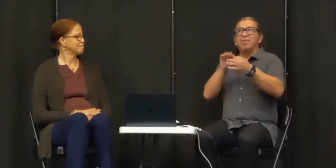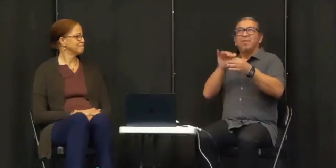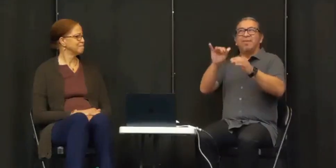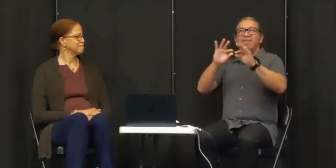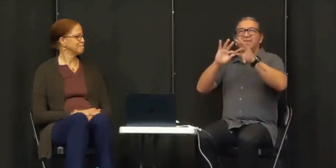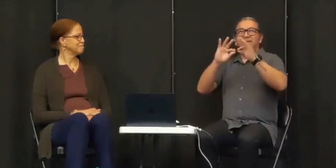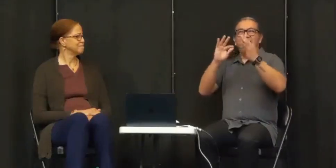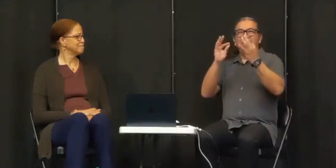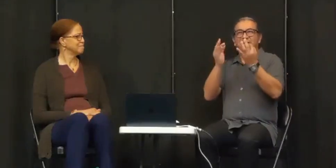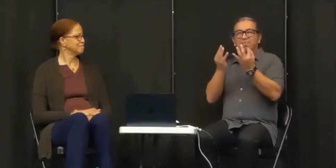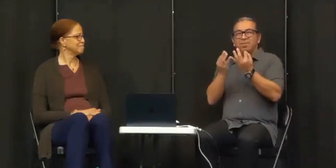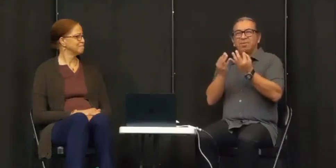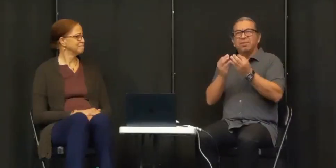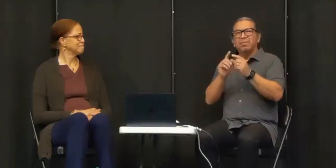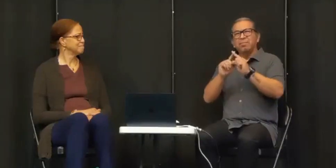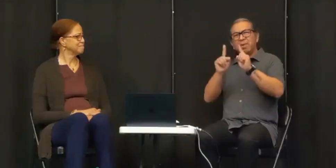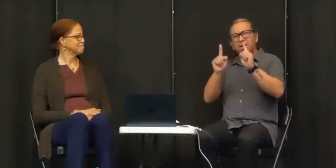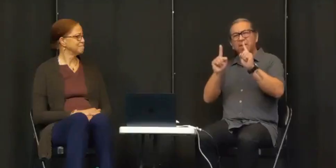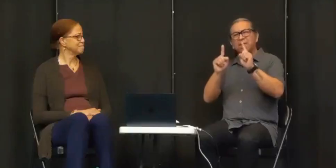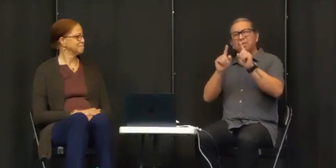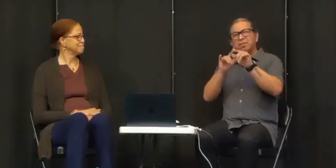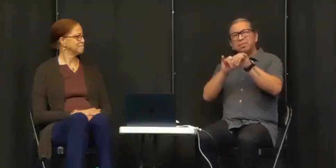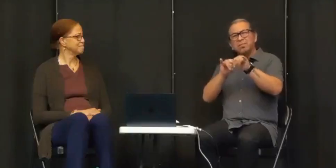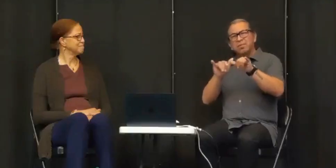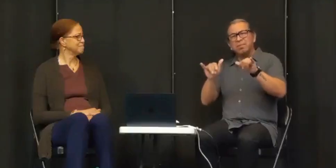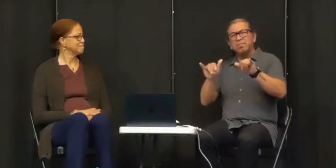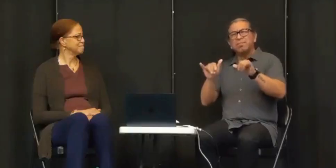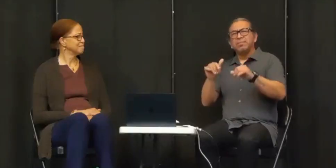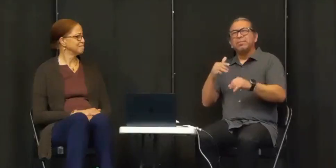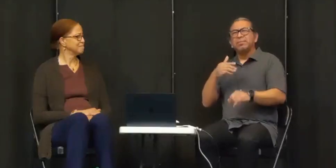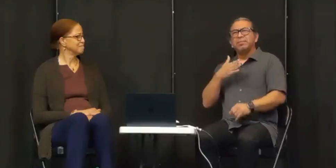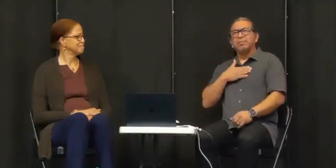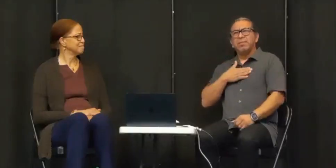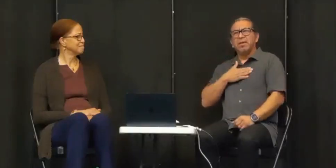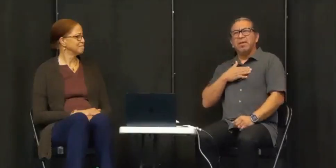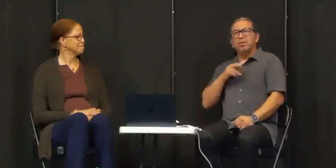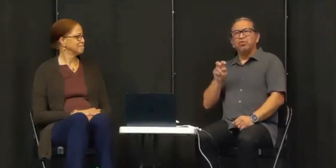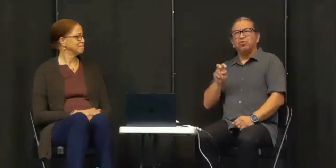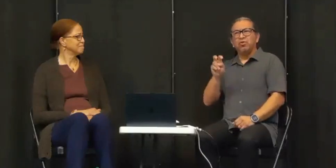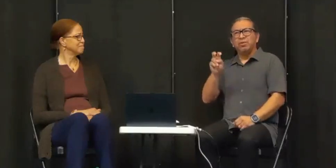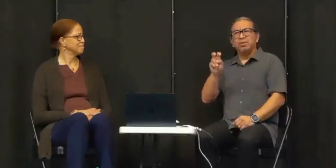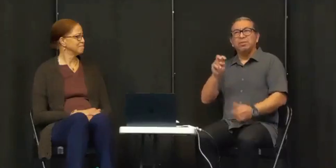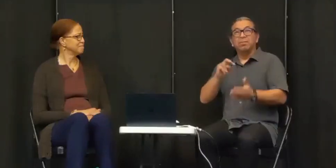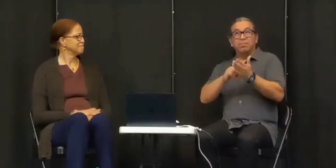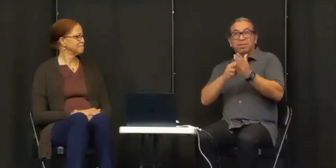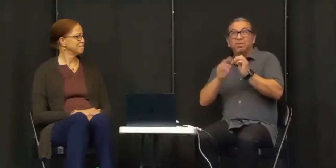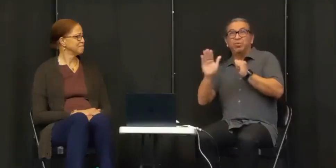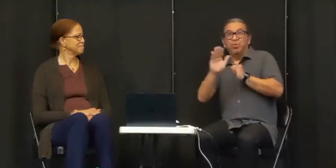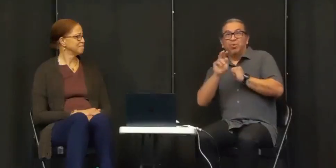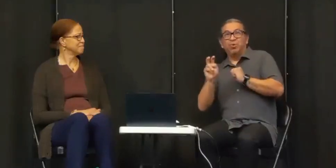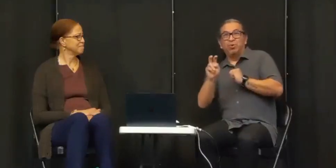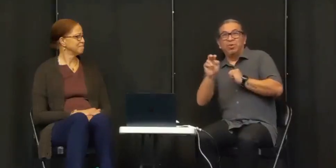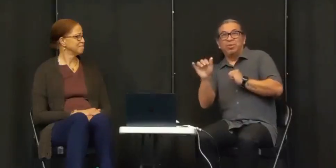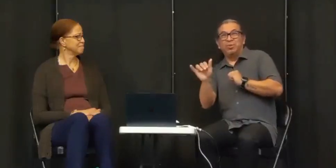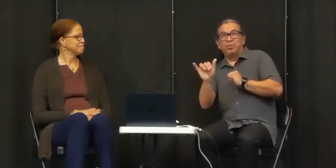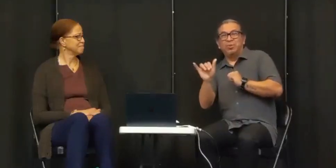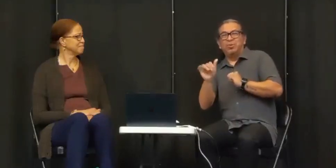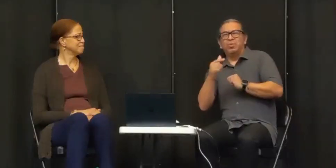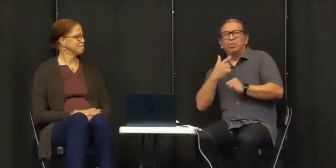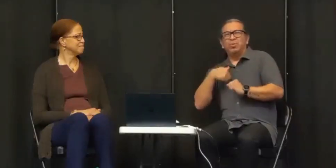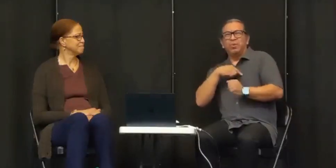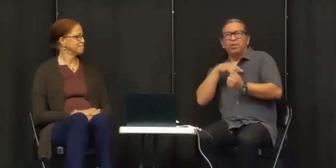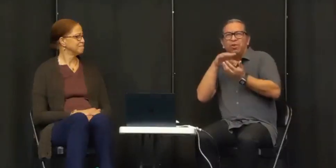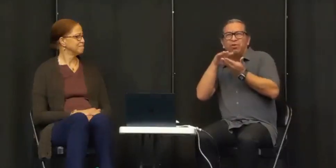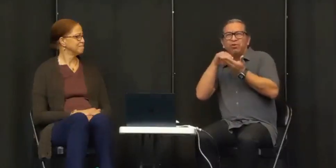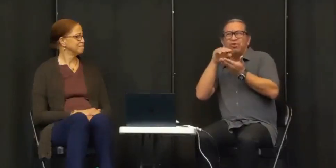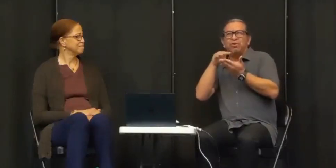not participate, not connect with the family. But at the same time, my journey, meaning